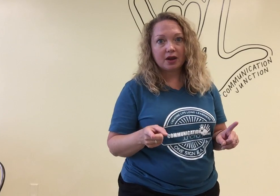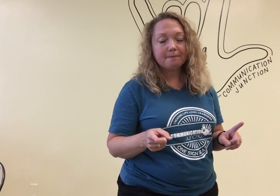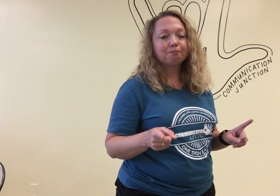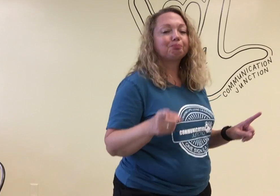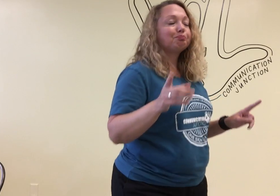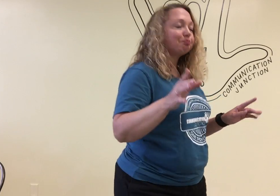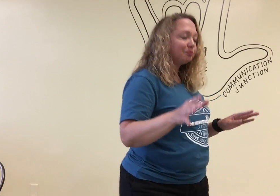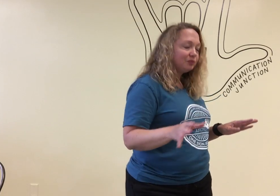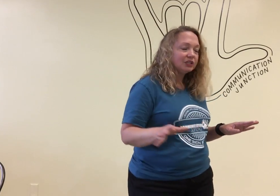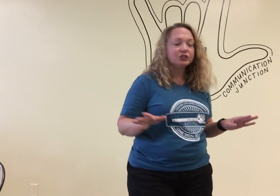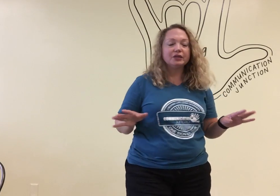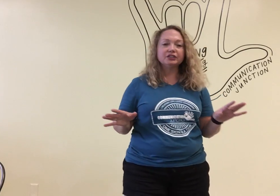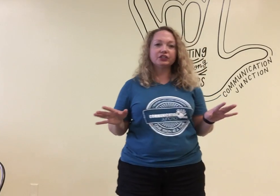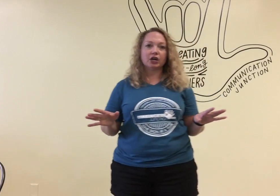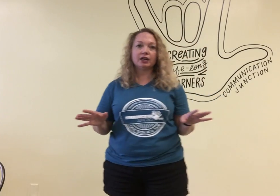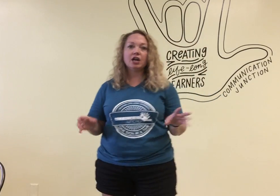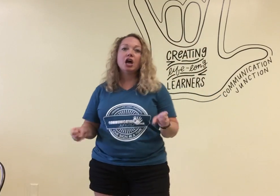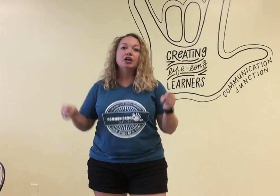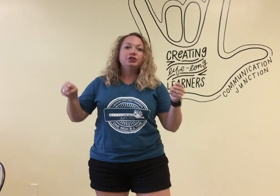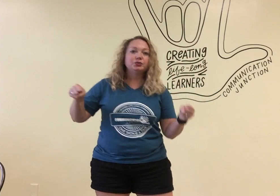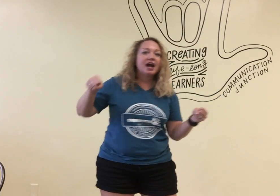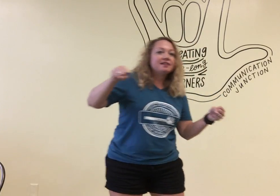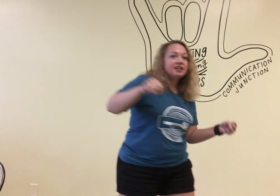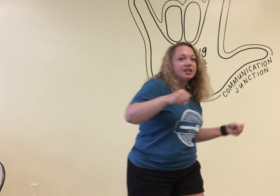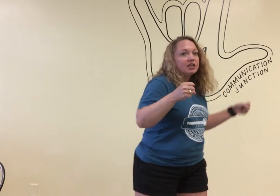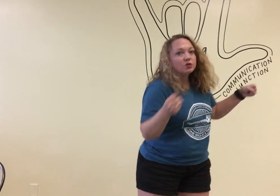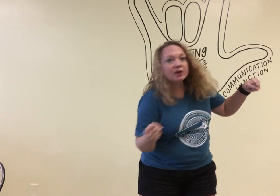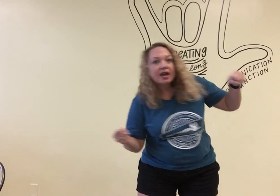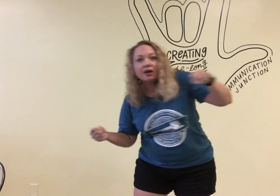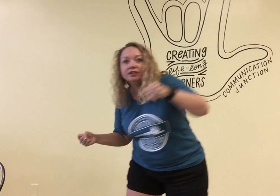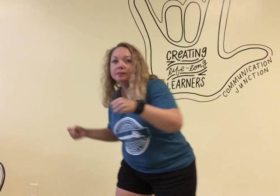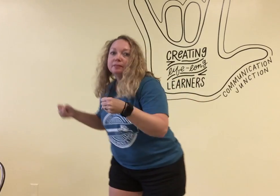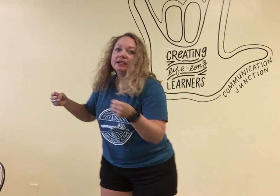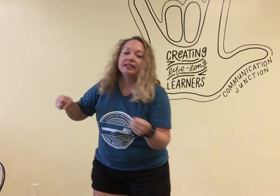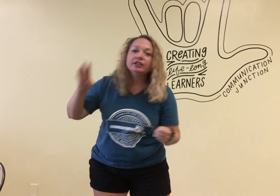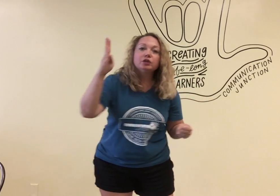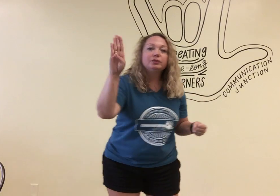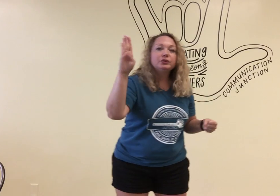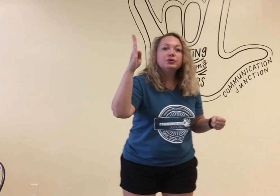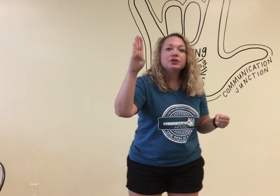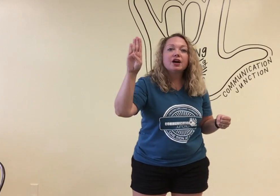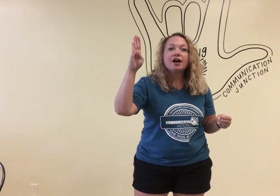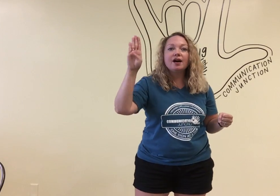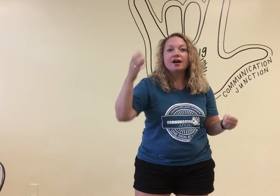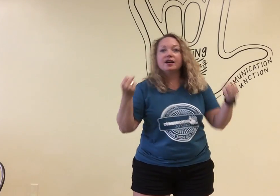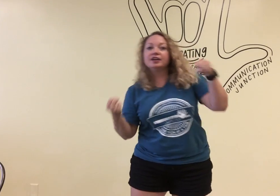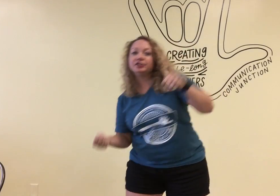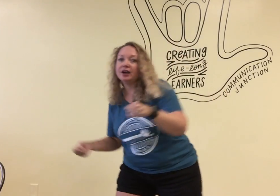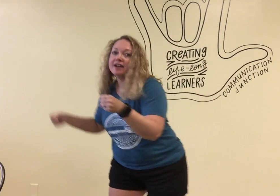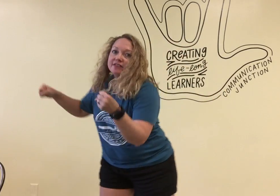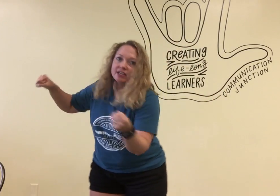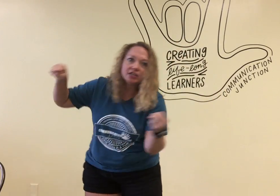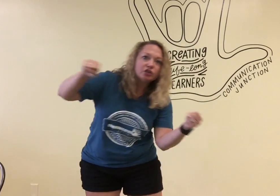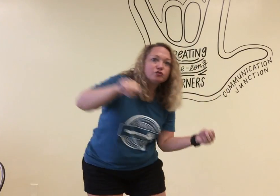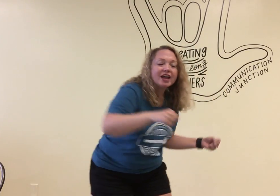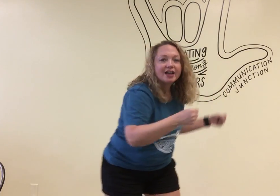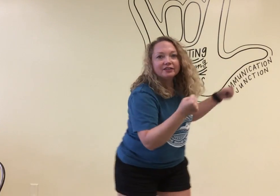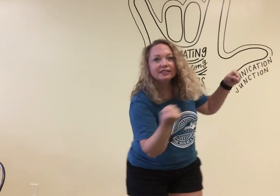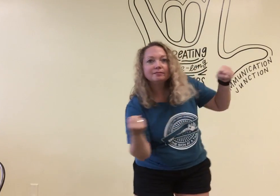okay? So here's the song. Driving around in my little blue car, driving around in